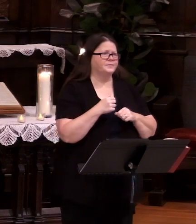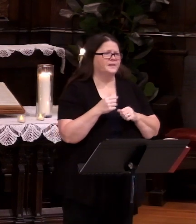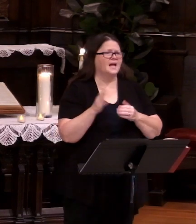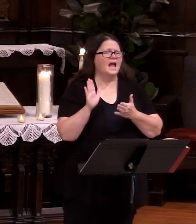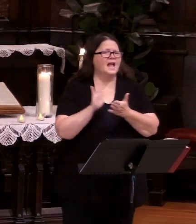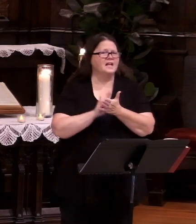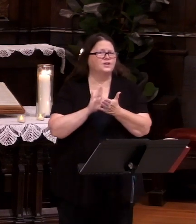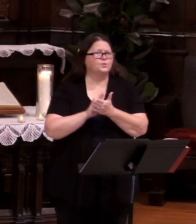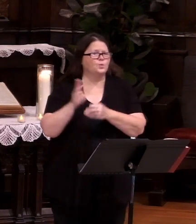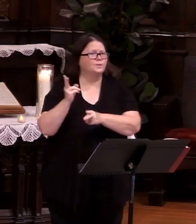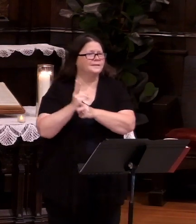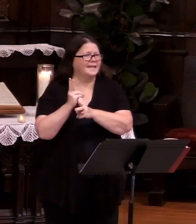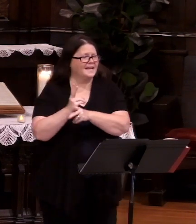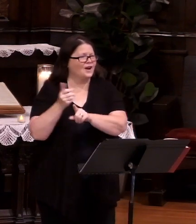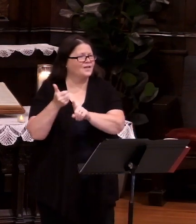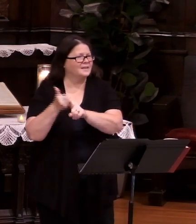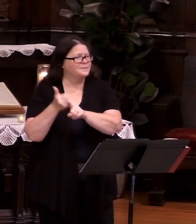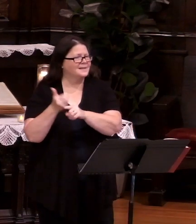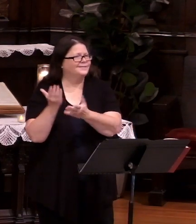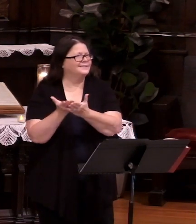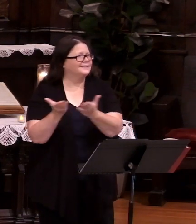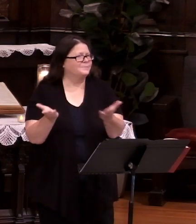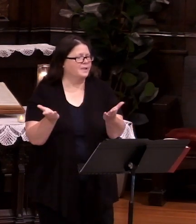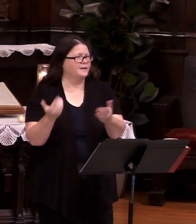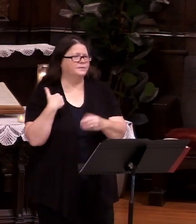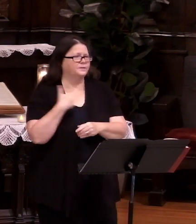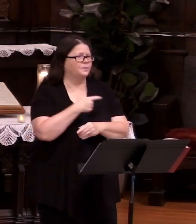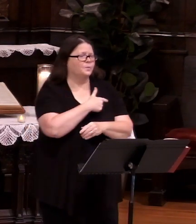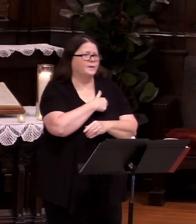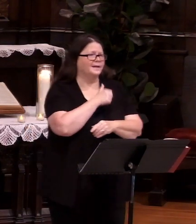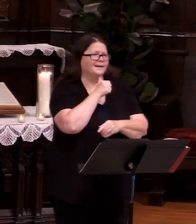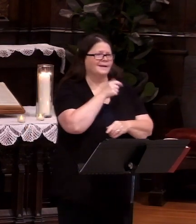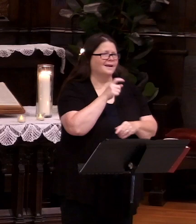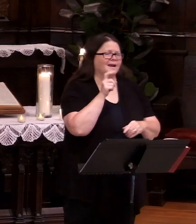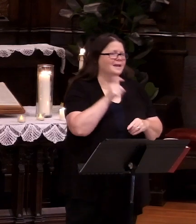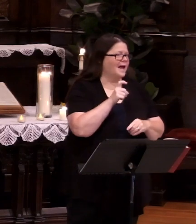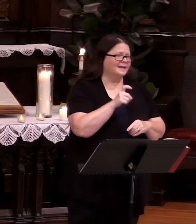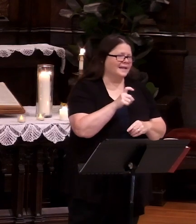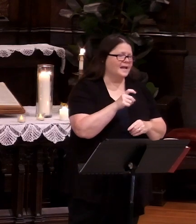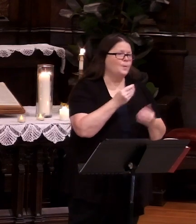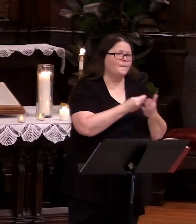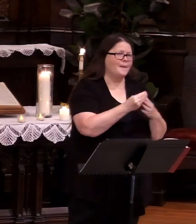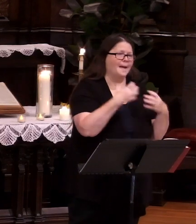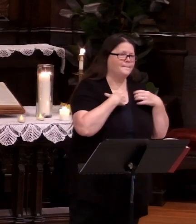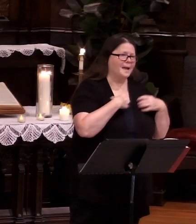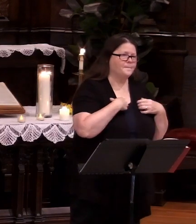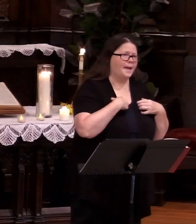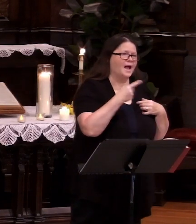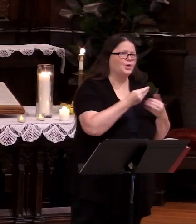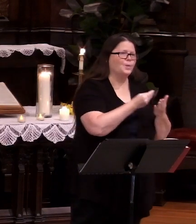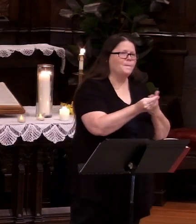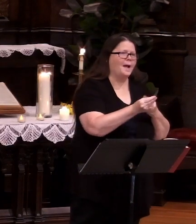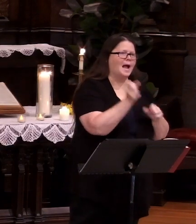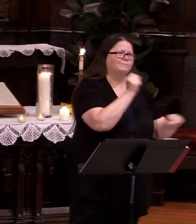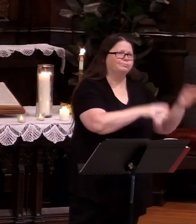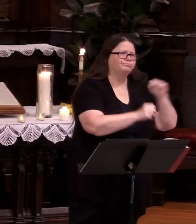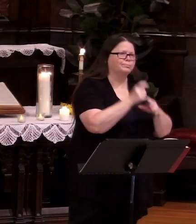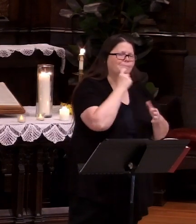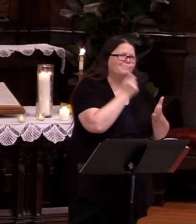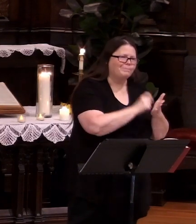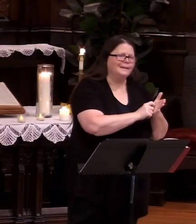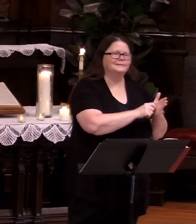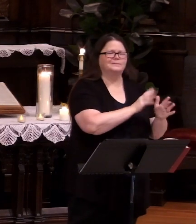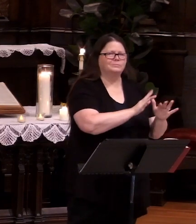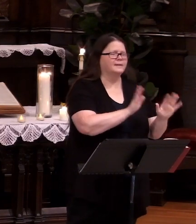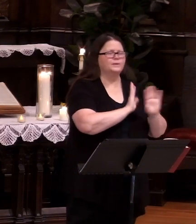of supplies, and so we are not asking for the backpacks to be filled with school supplies, but we are actually just asking